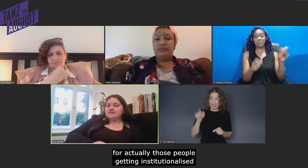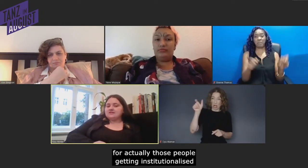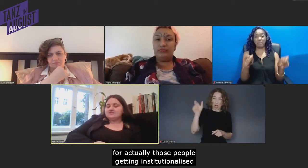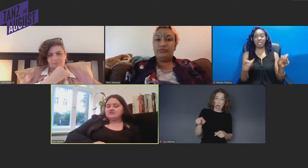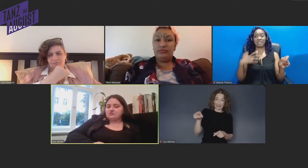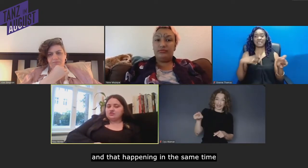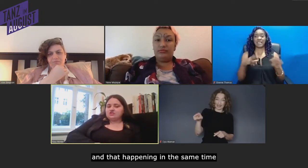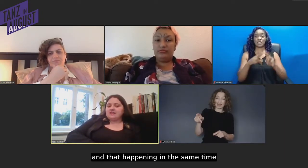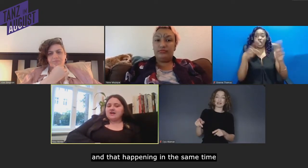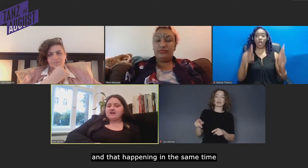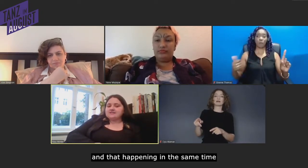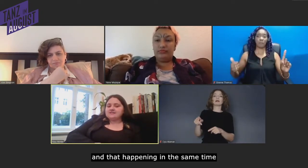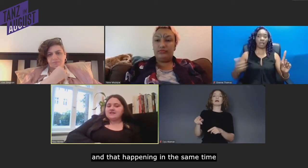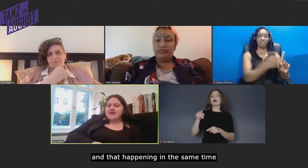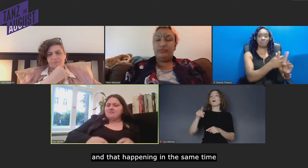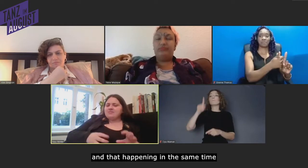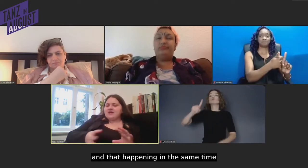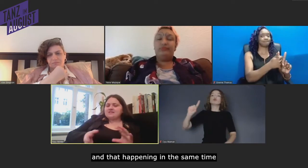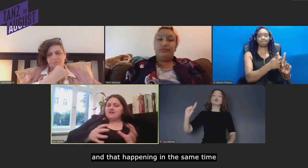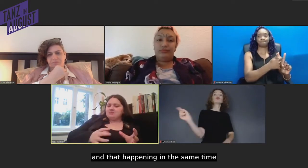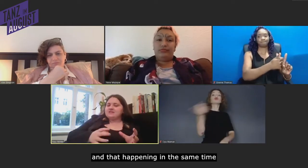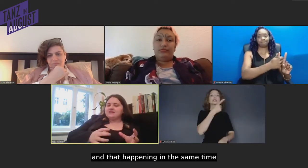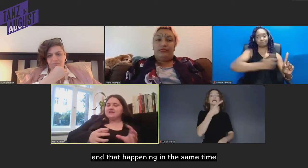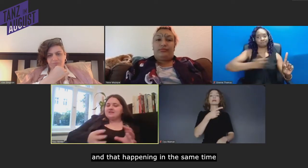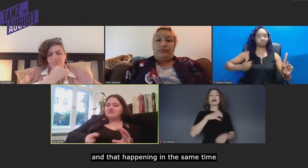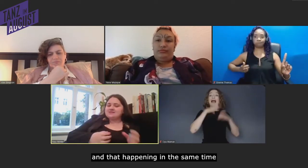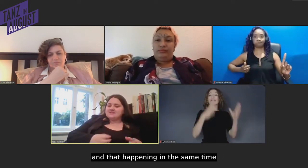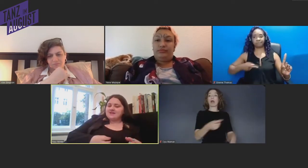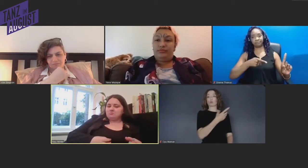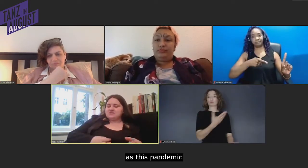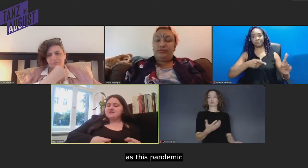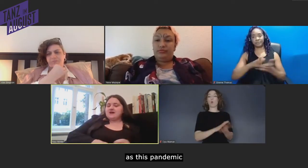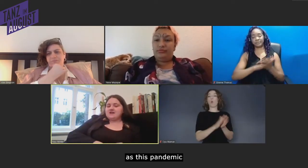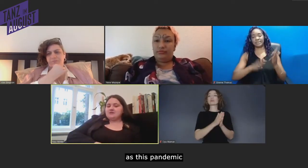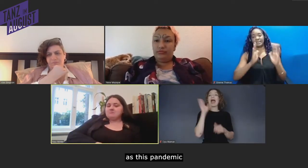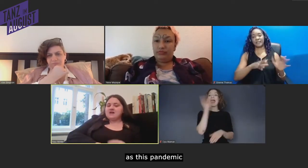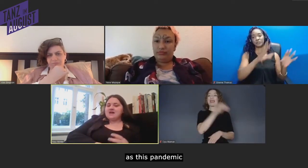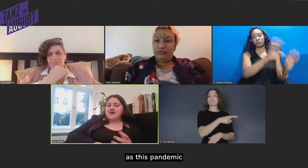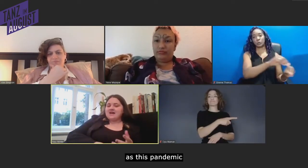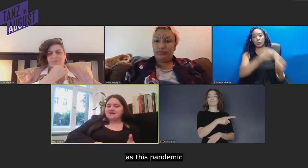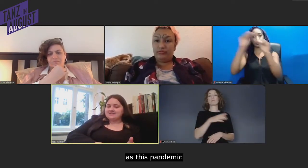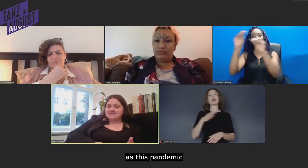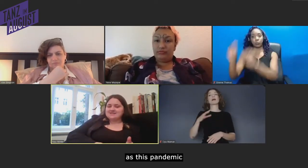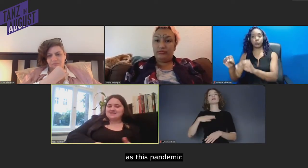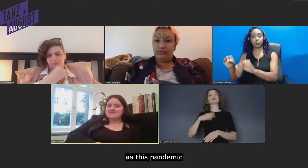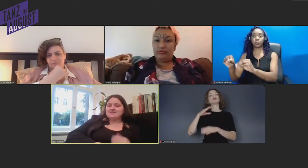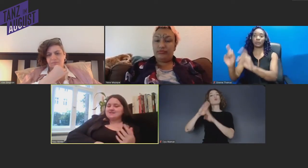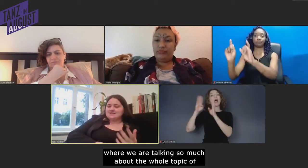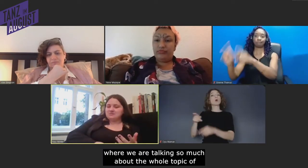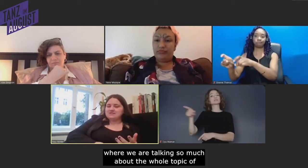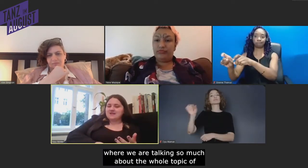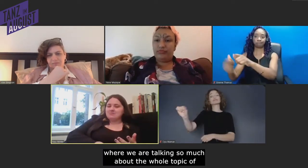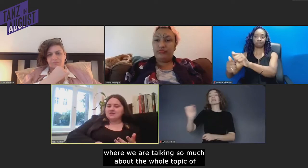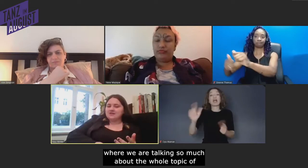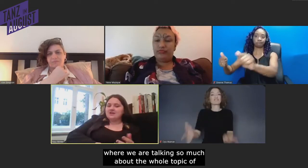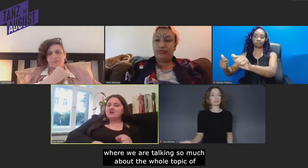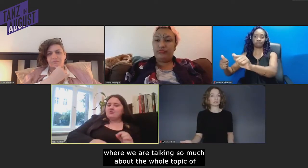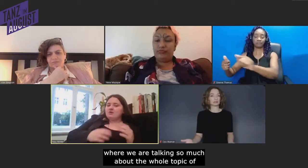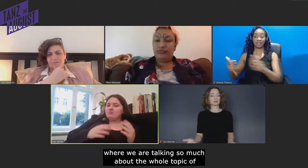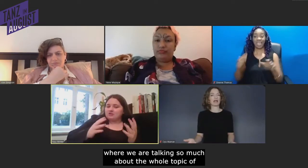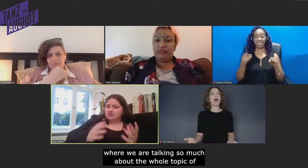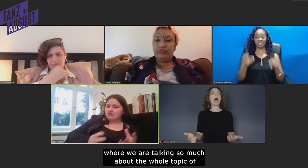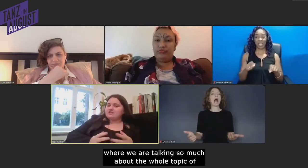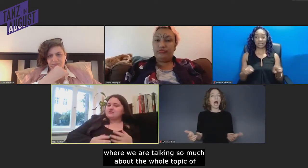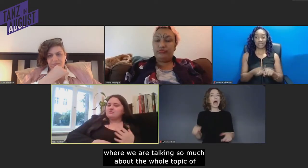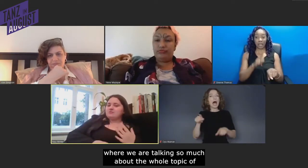getting institutionalized, and that happening in the same time as this pandemic, where